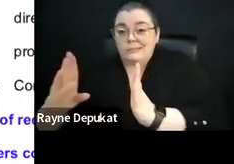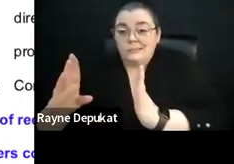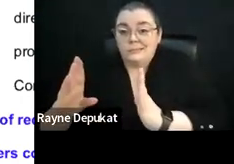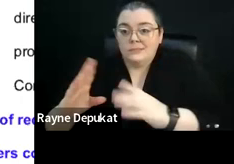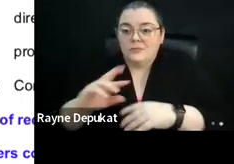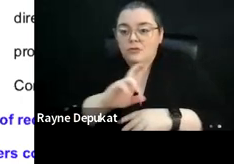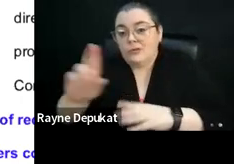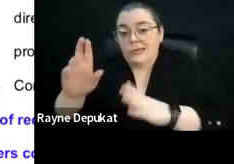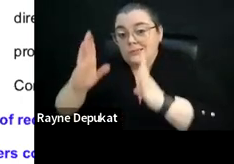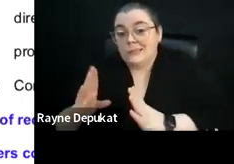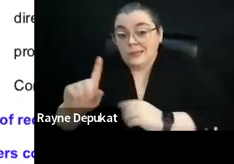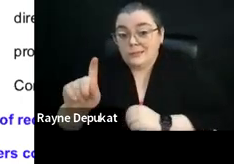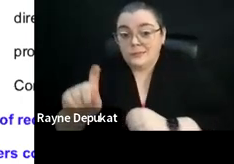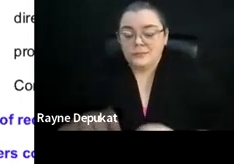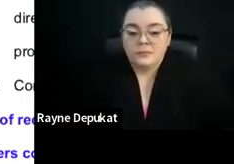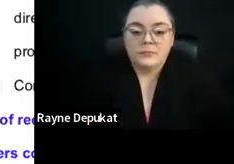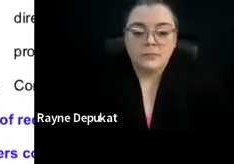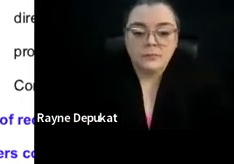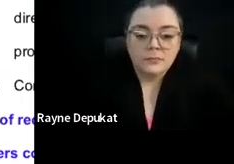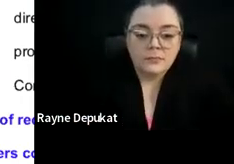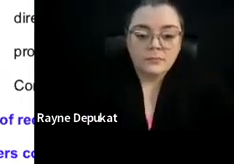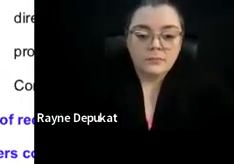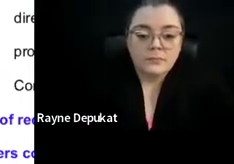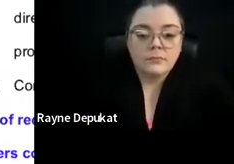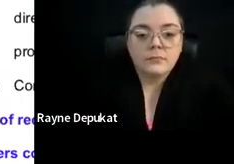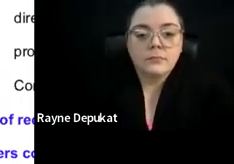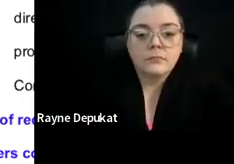Are you ready to move on to the right side?